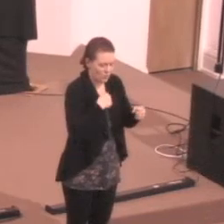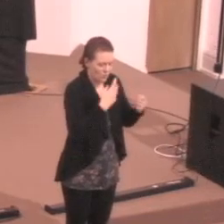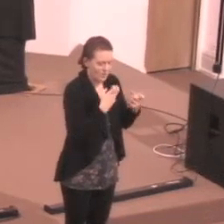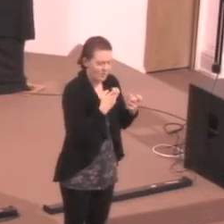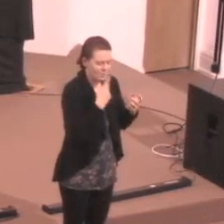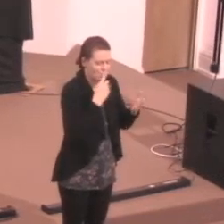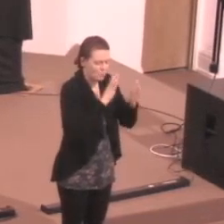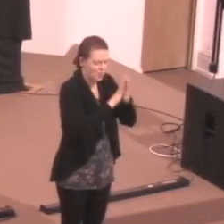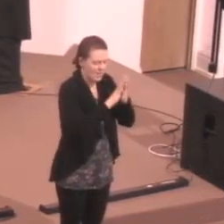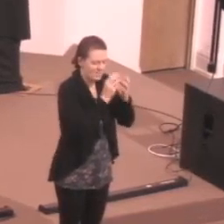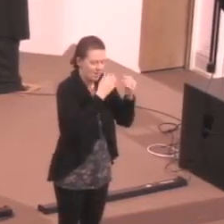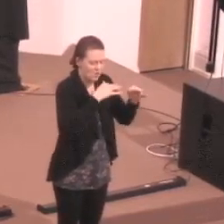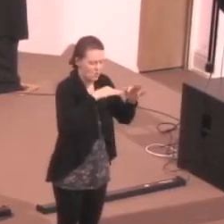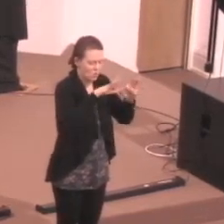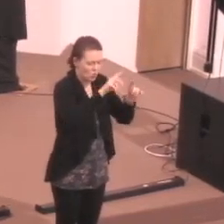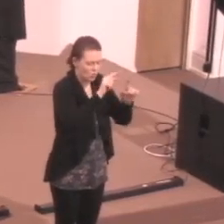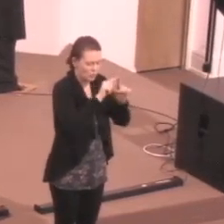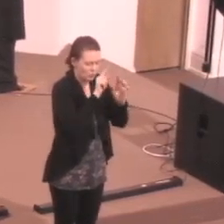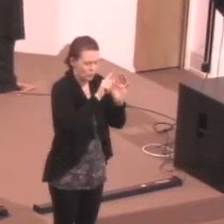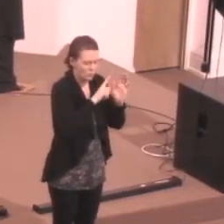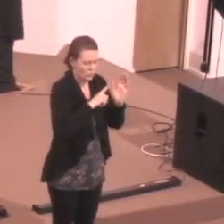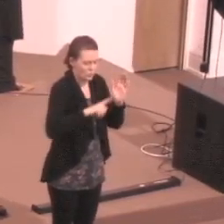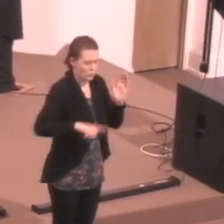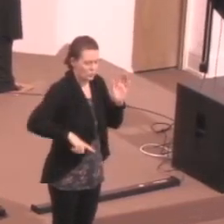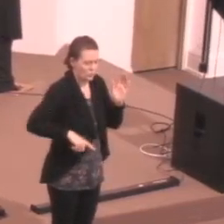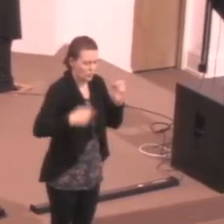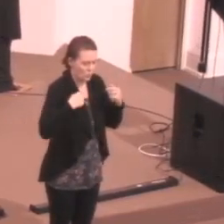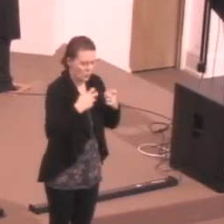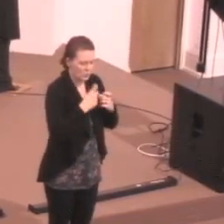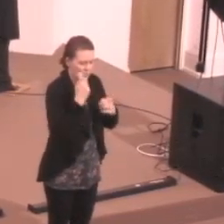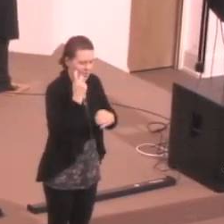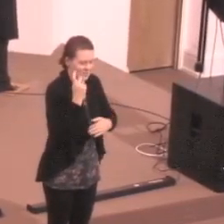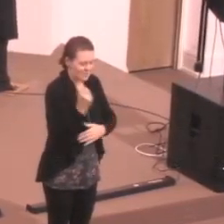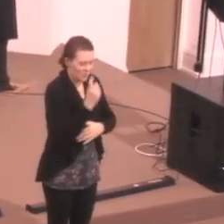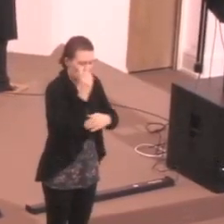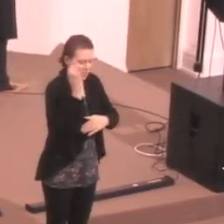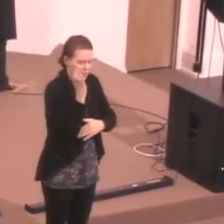him. And most importantly, we're going to celebrate this Christmas